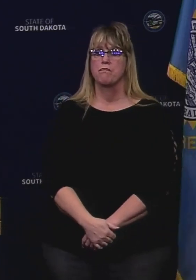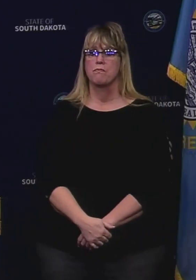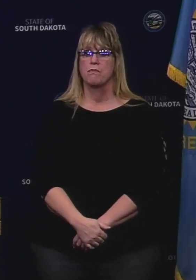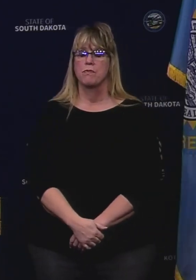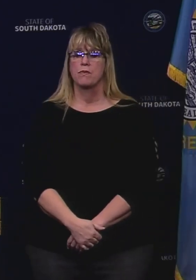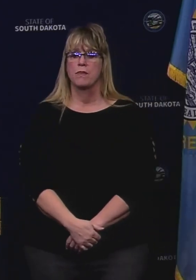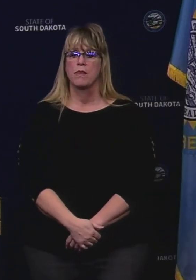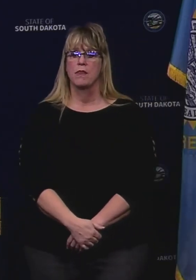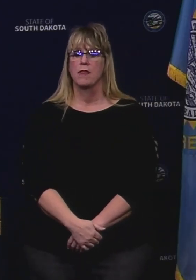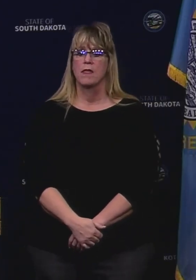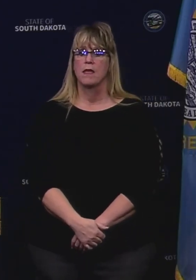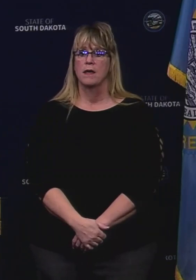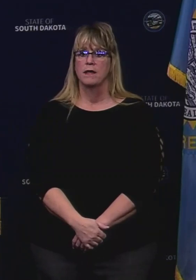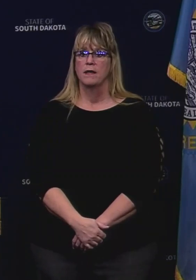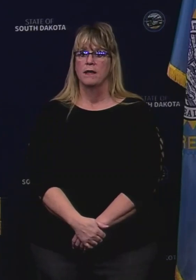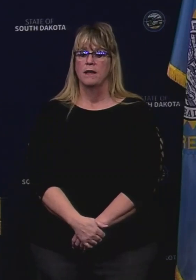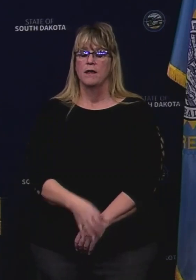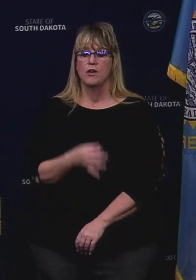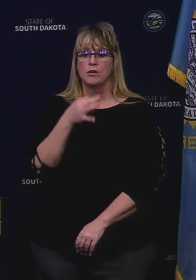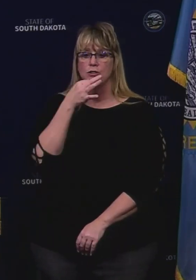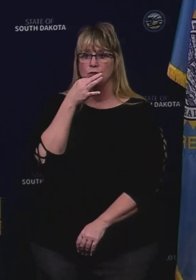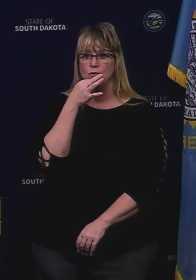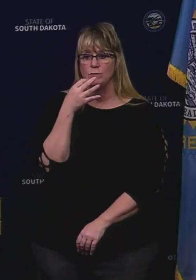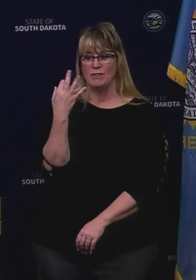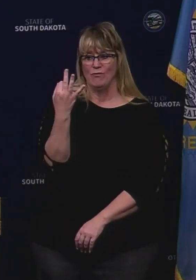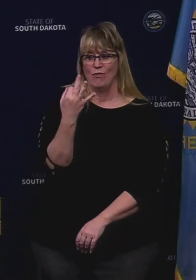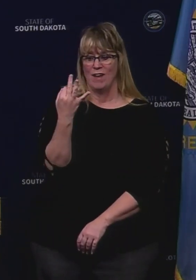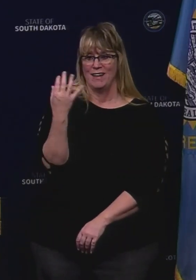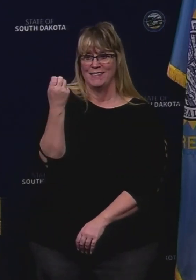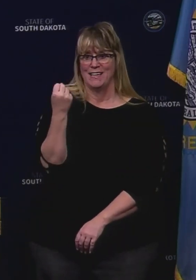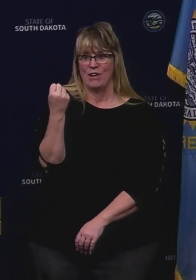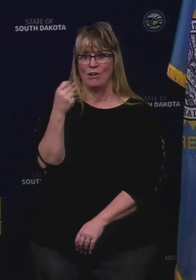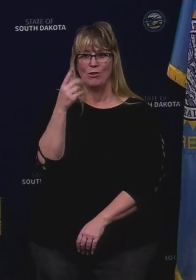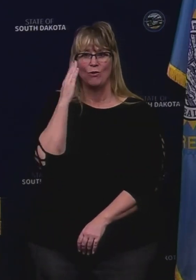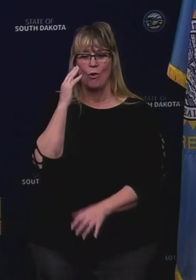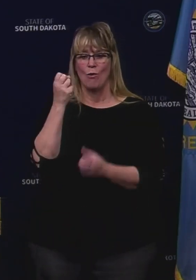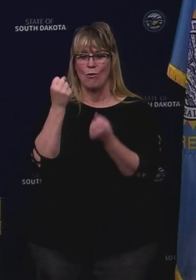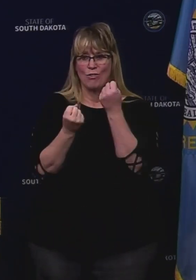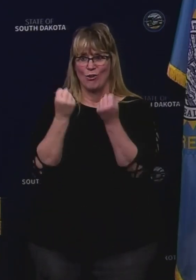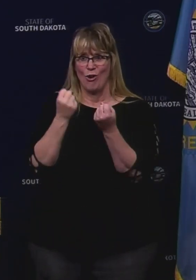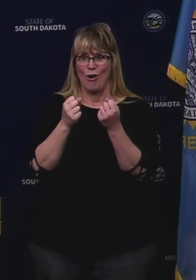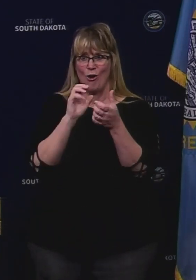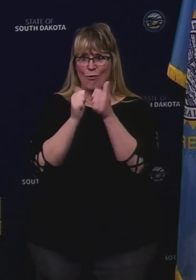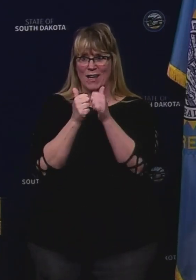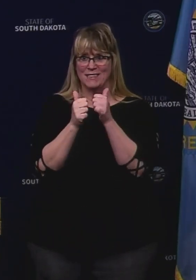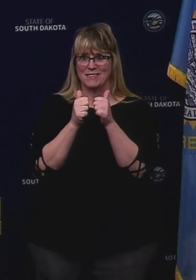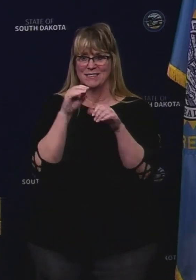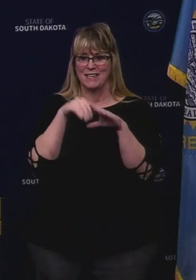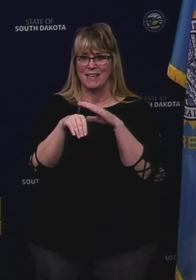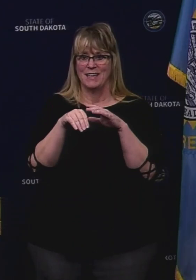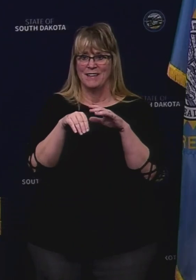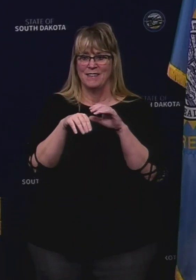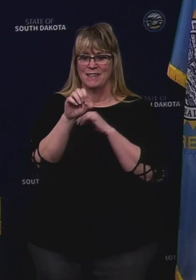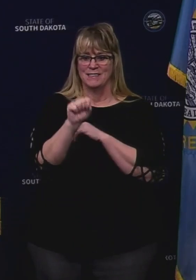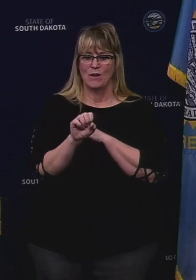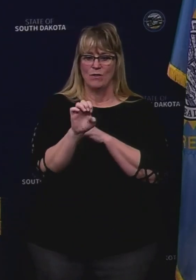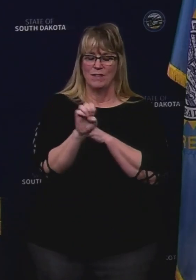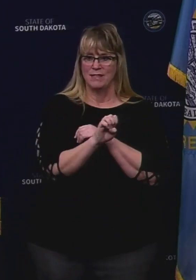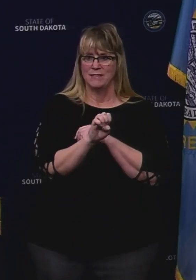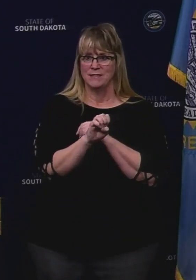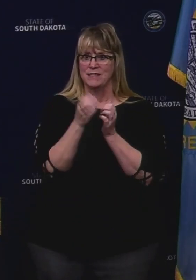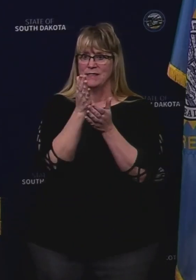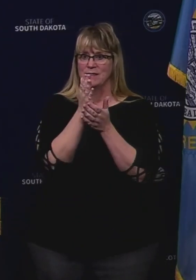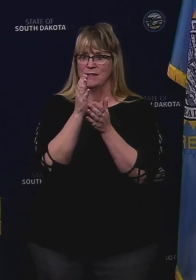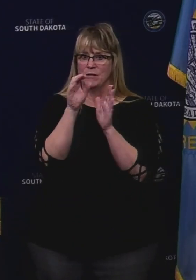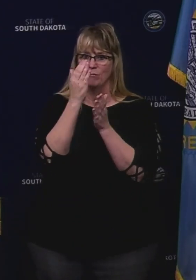We're getting closer to the weekend and the scheduled races down in the southeastern portion of the state. If they do go on, I'm going to throw